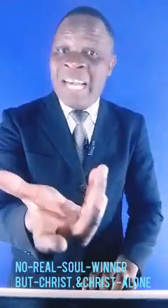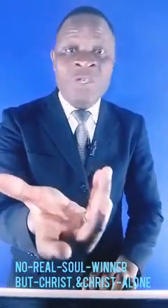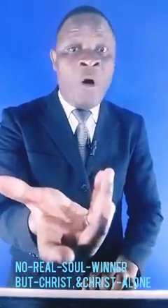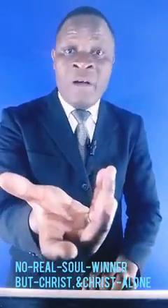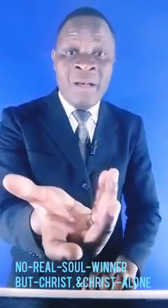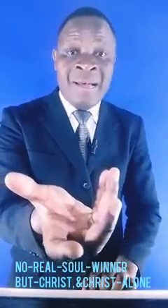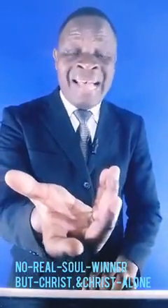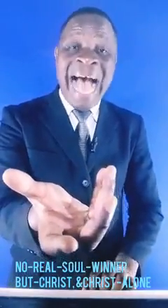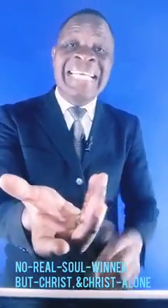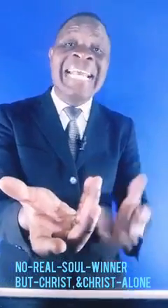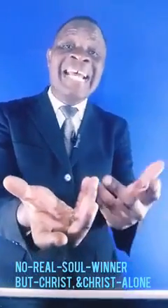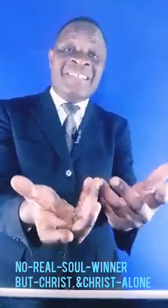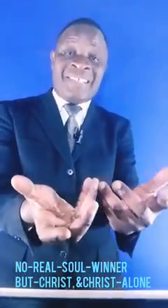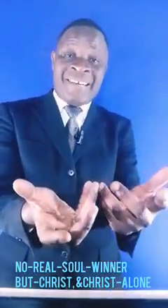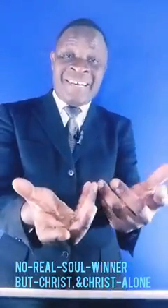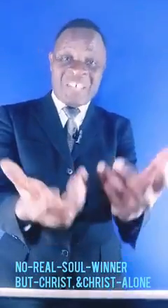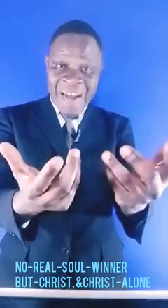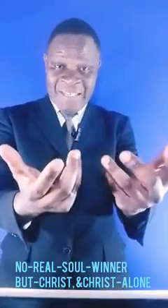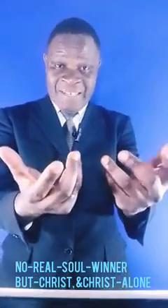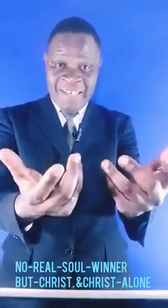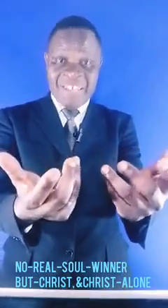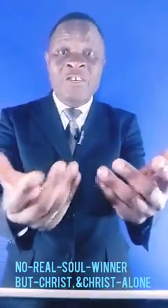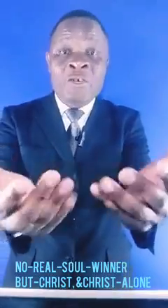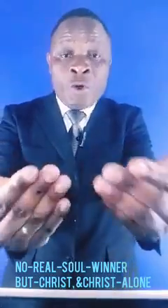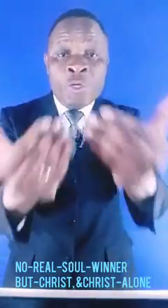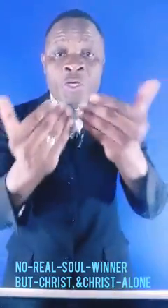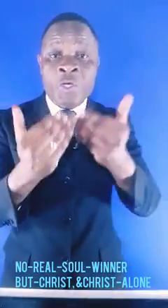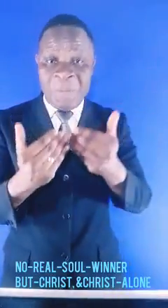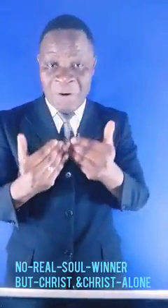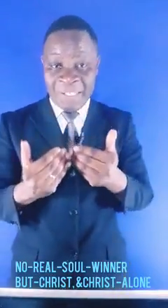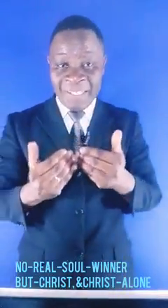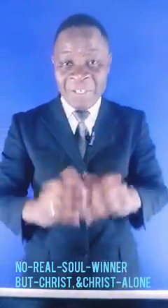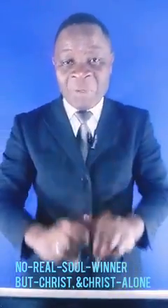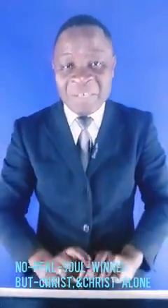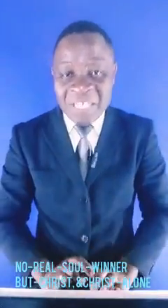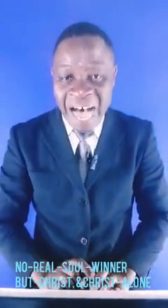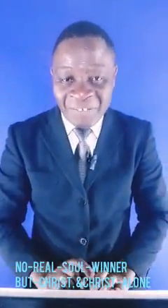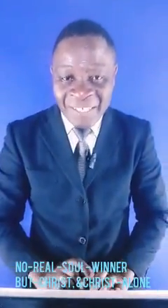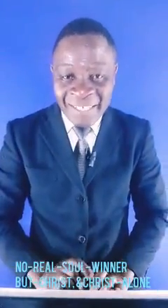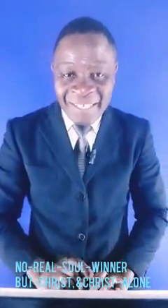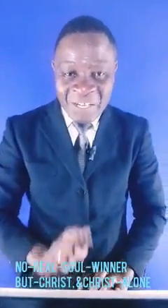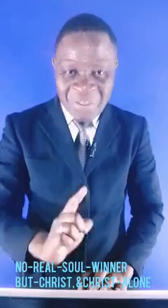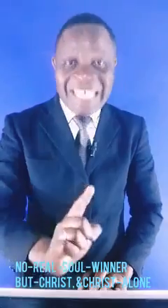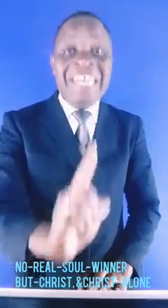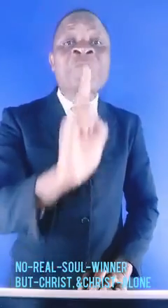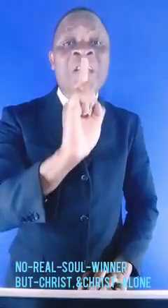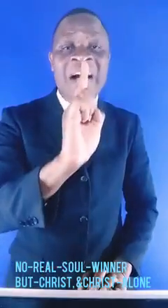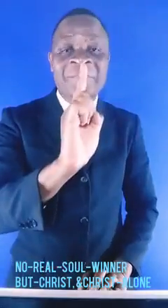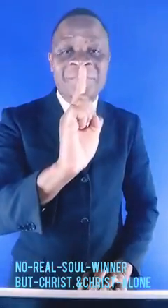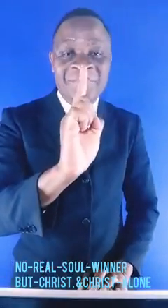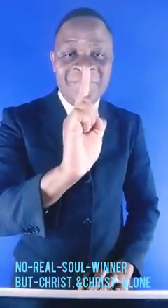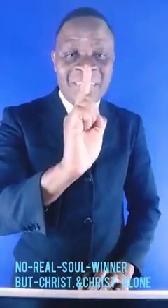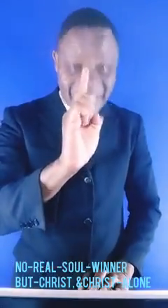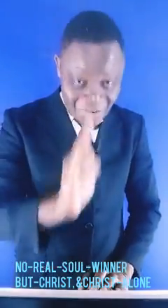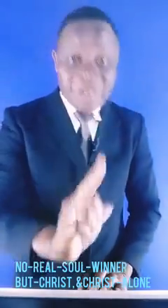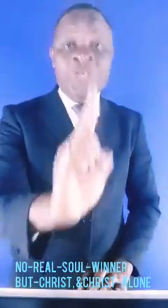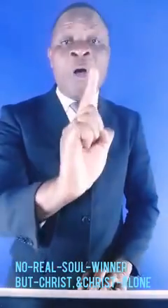soul unless Christ draws those people to himself. So the real winner, the real soul